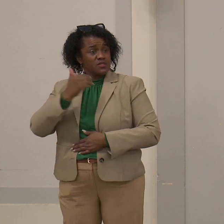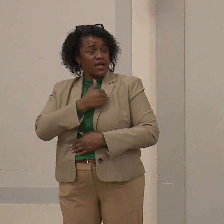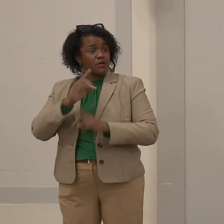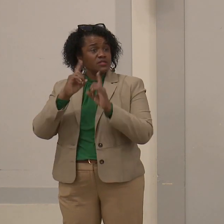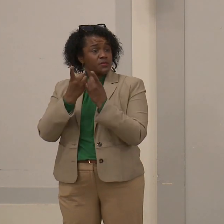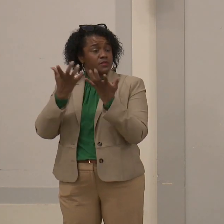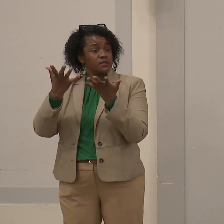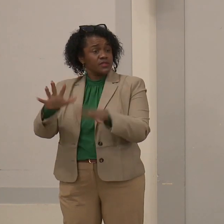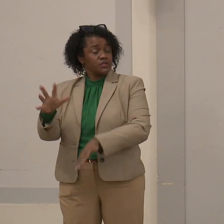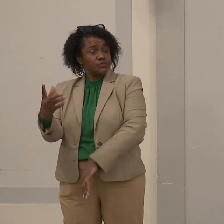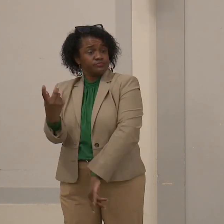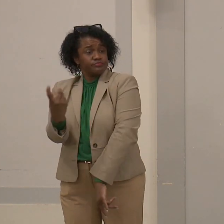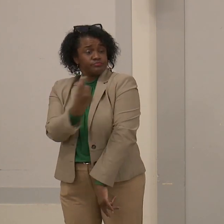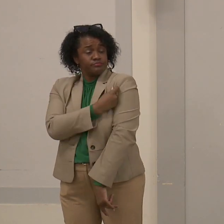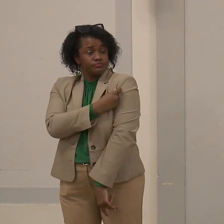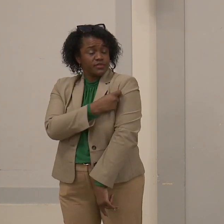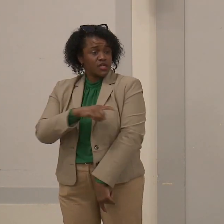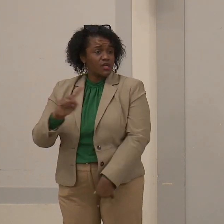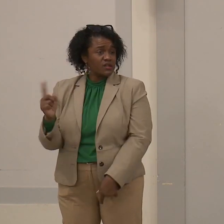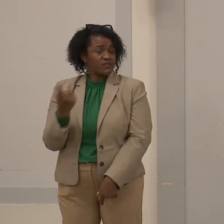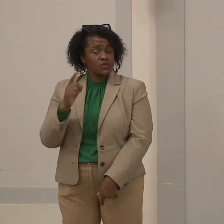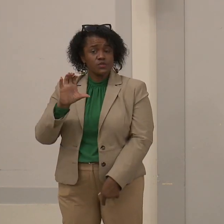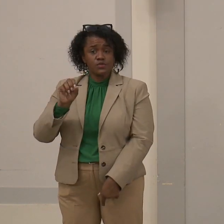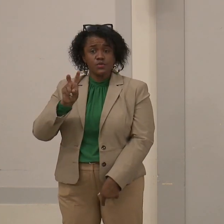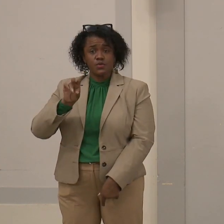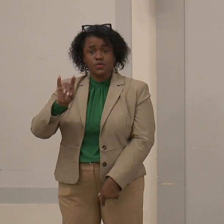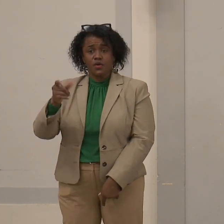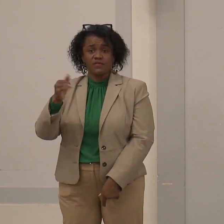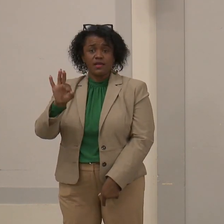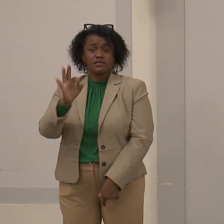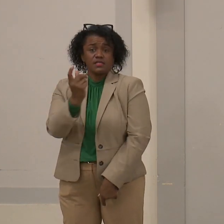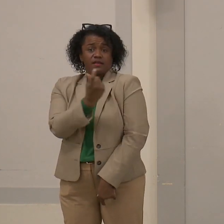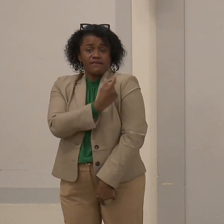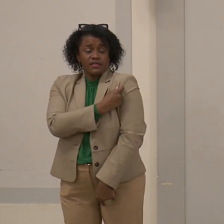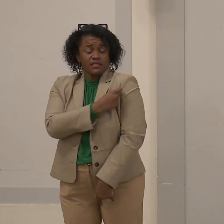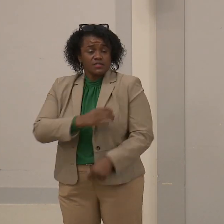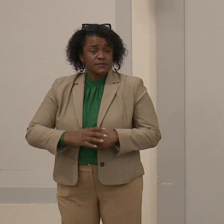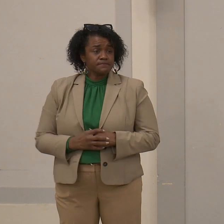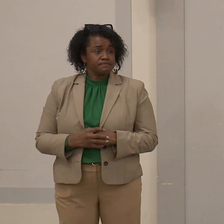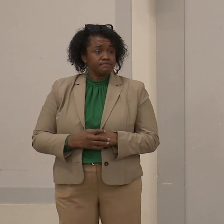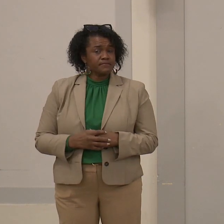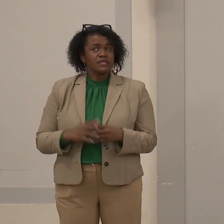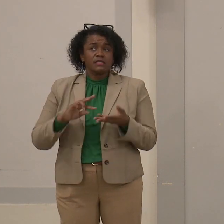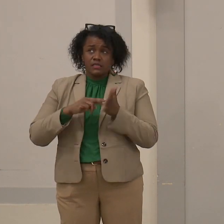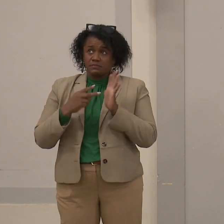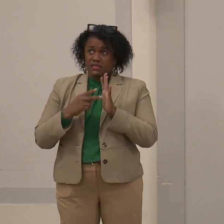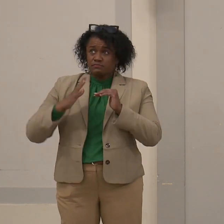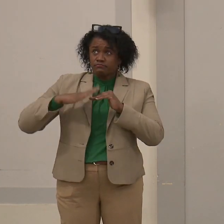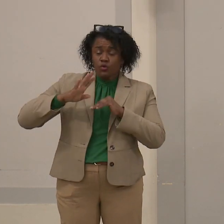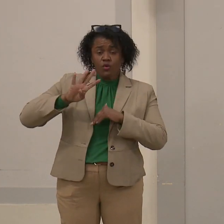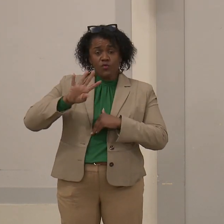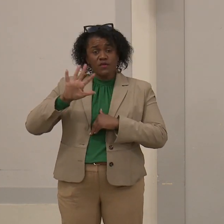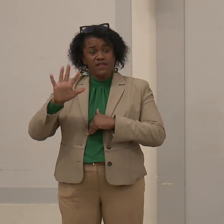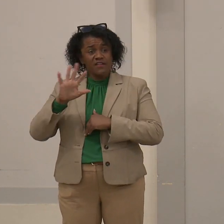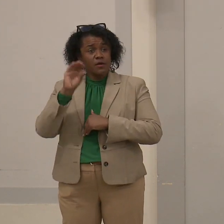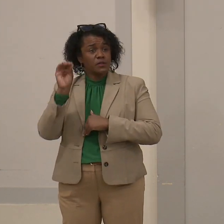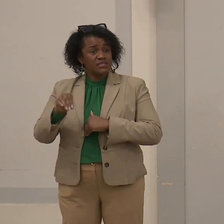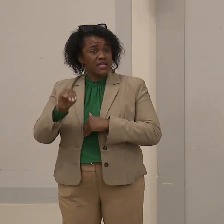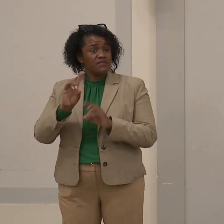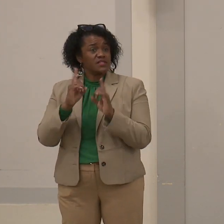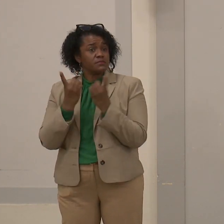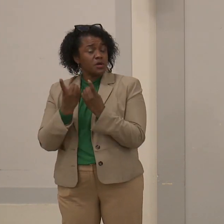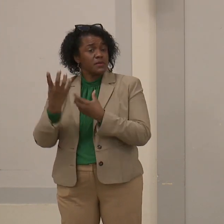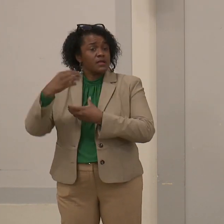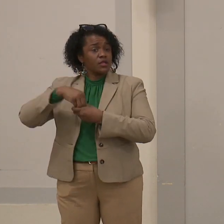have received their first dose of the COVID-19 vaccine. This equates to over 45% of the department, to